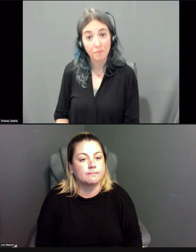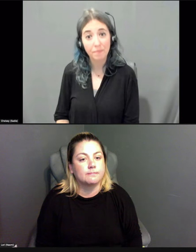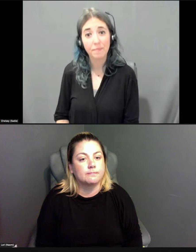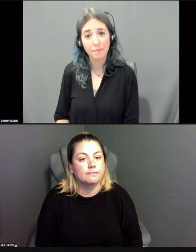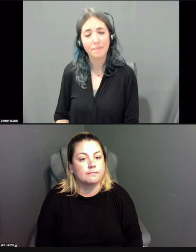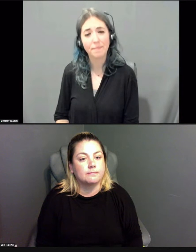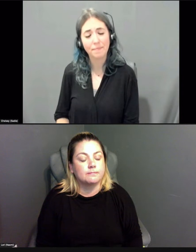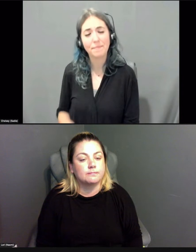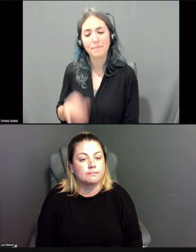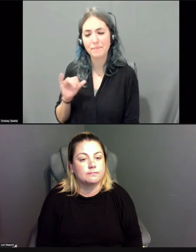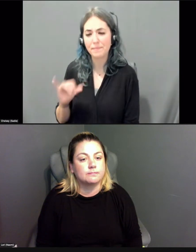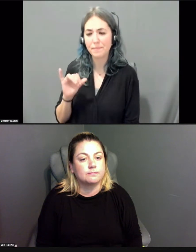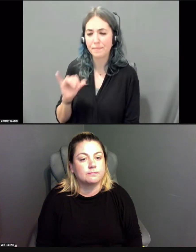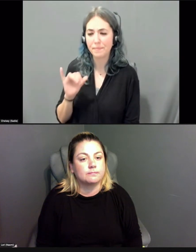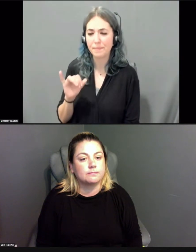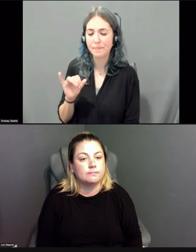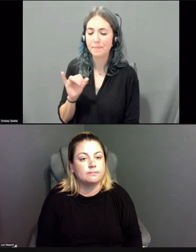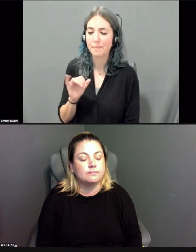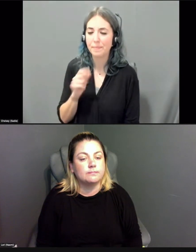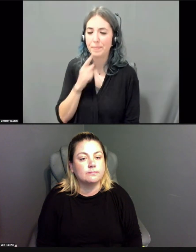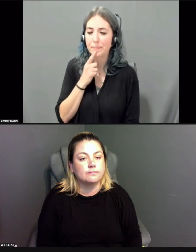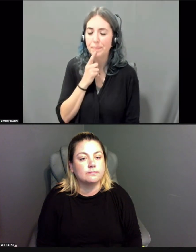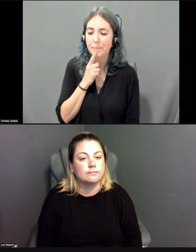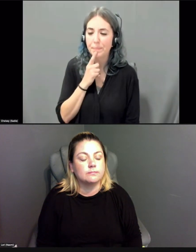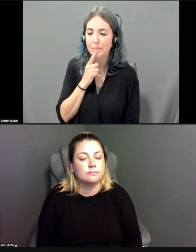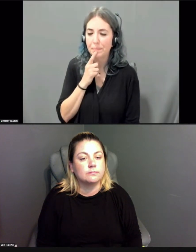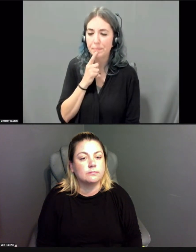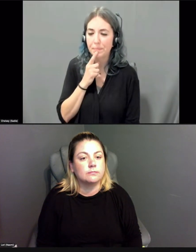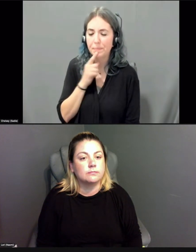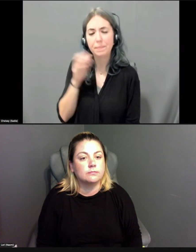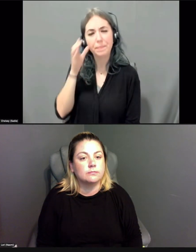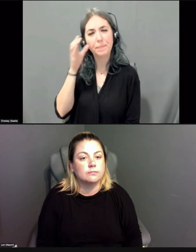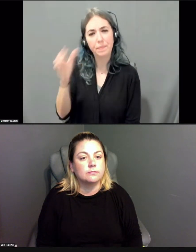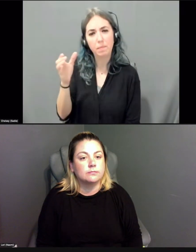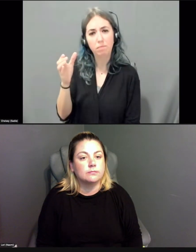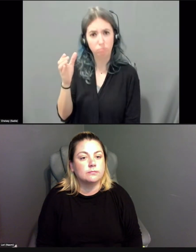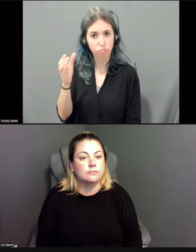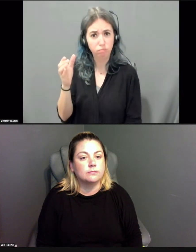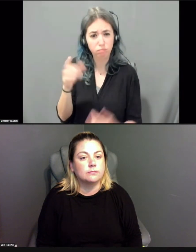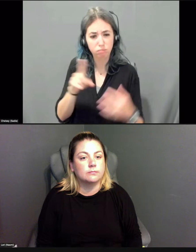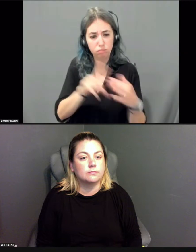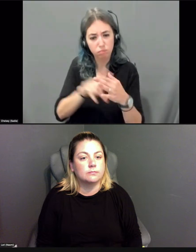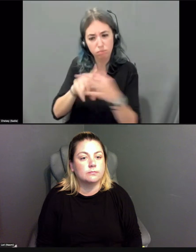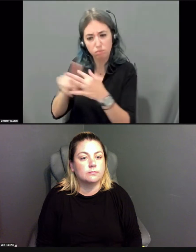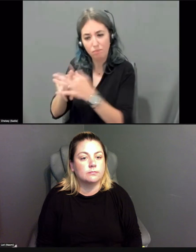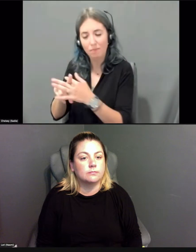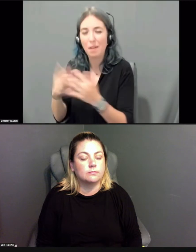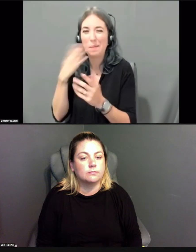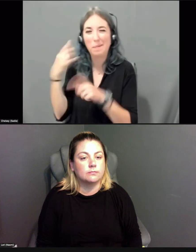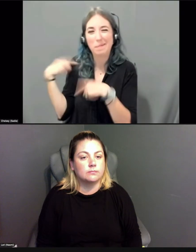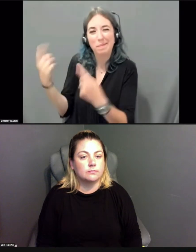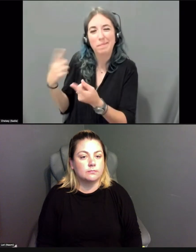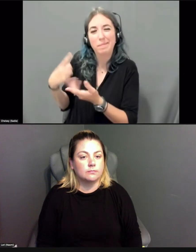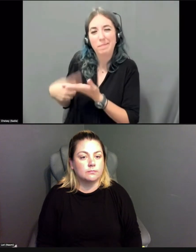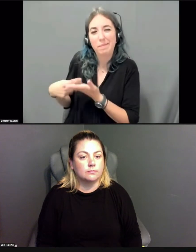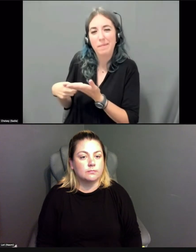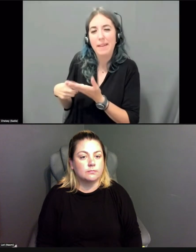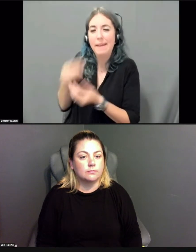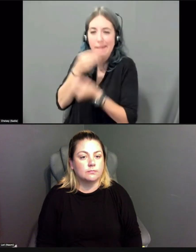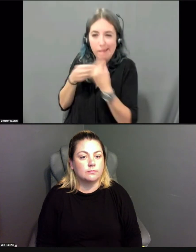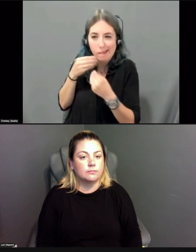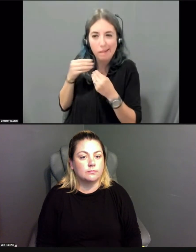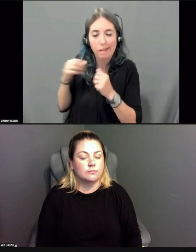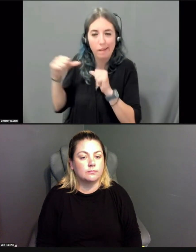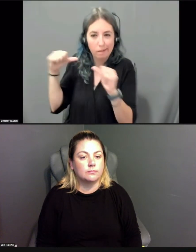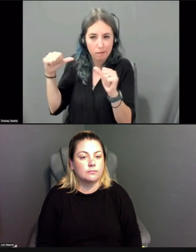talked about already were more directly related to eating and exercise, but man,